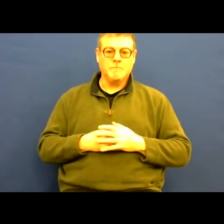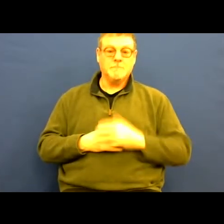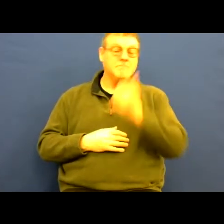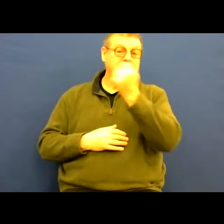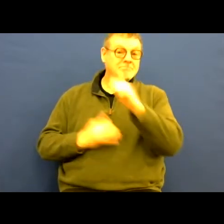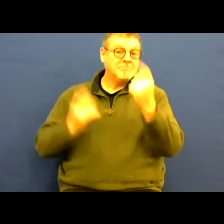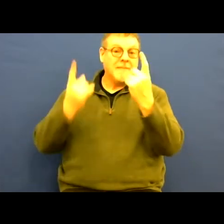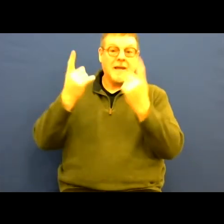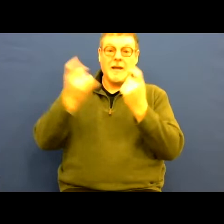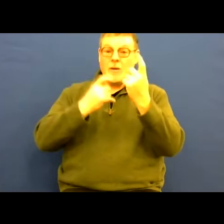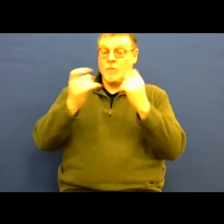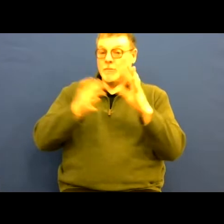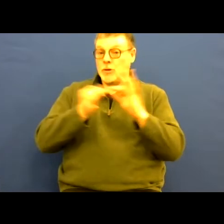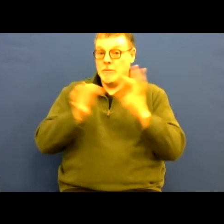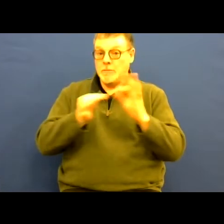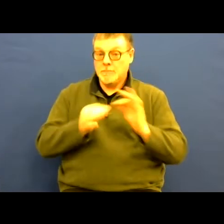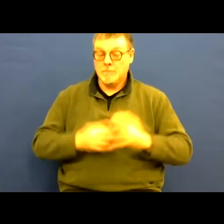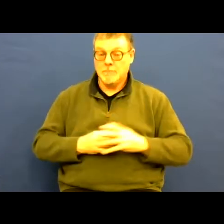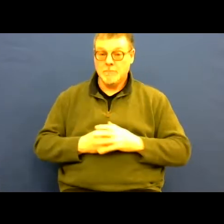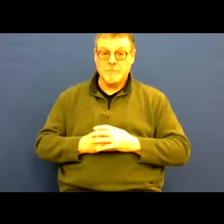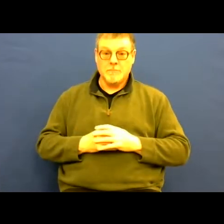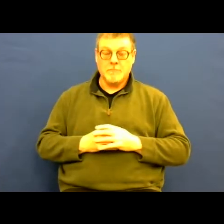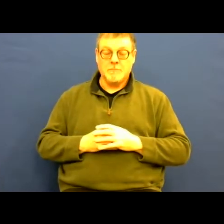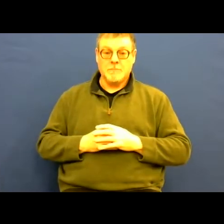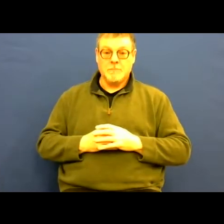Any questions, comments?